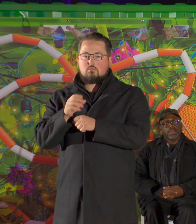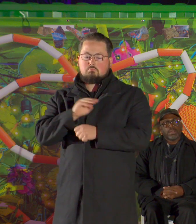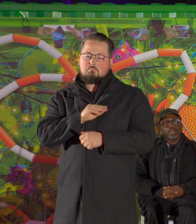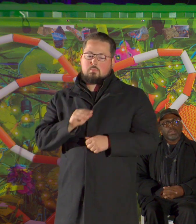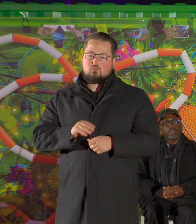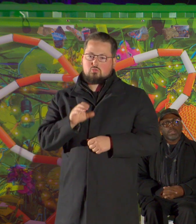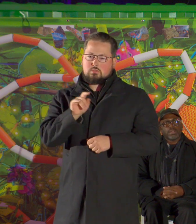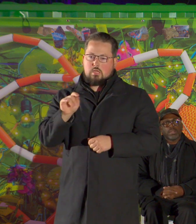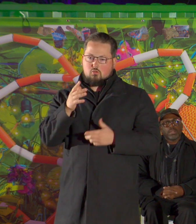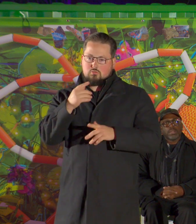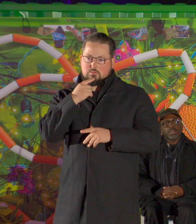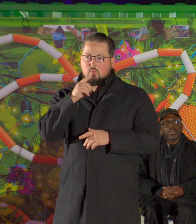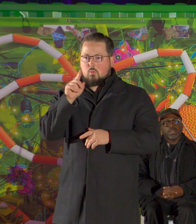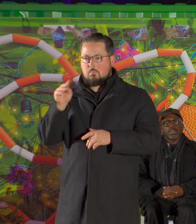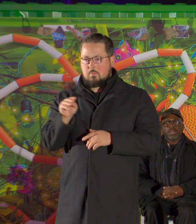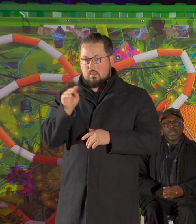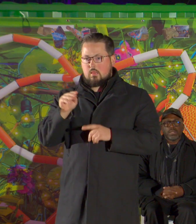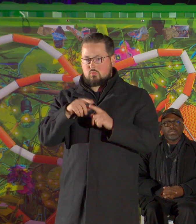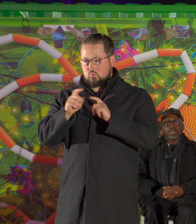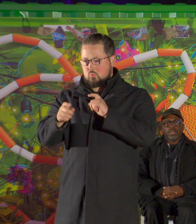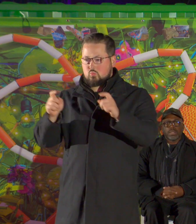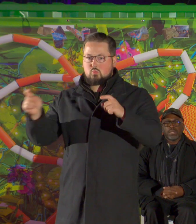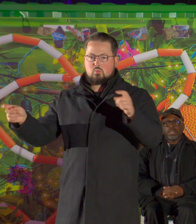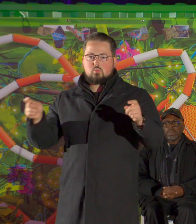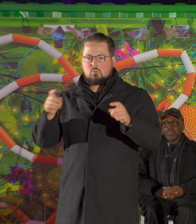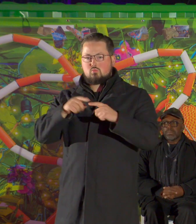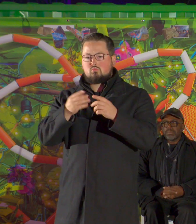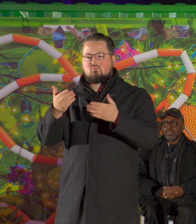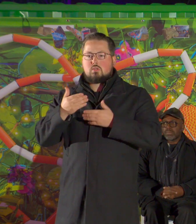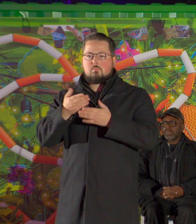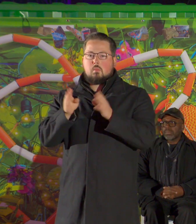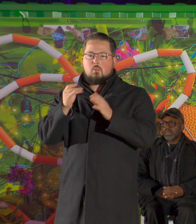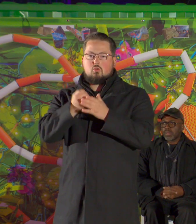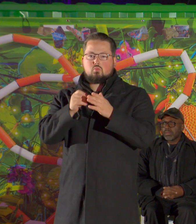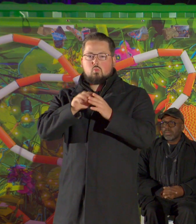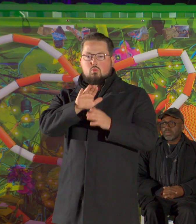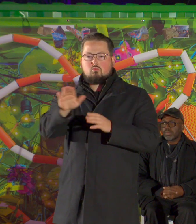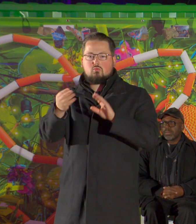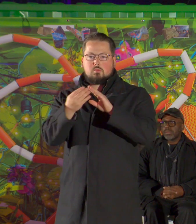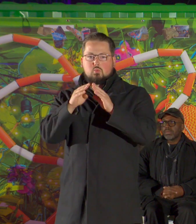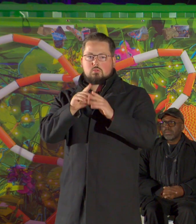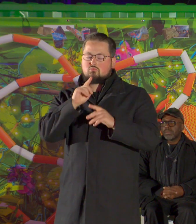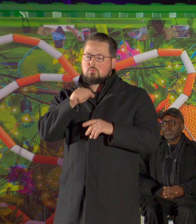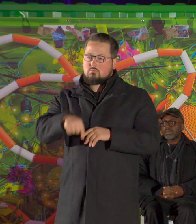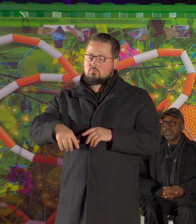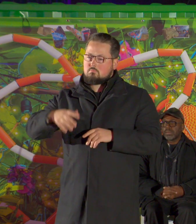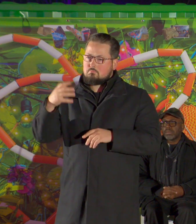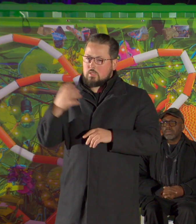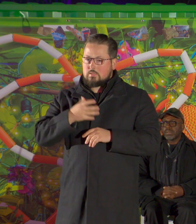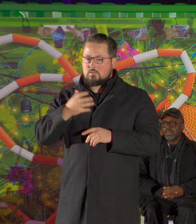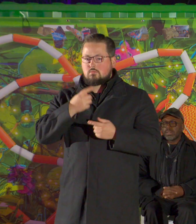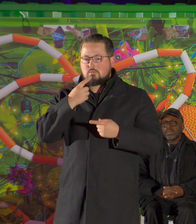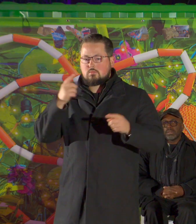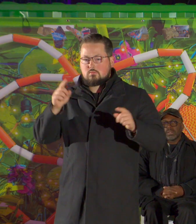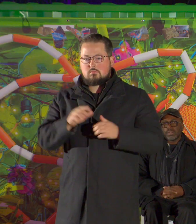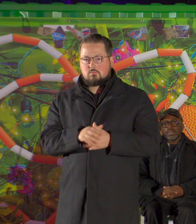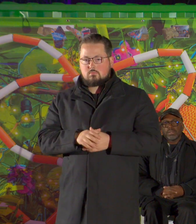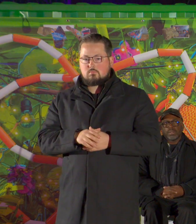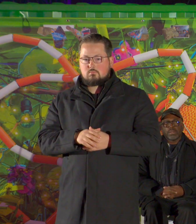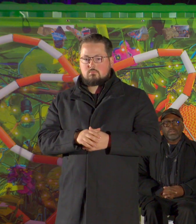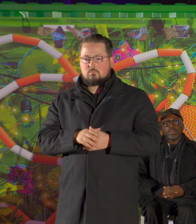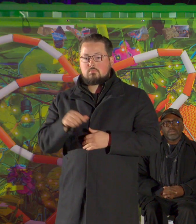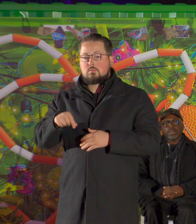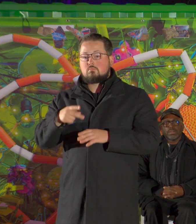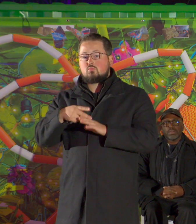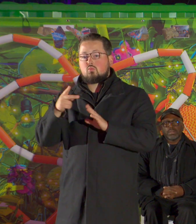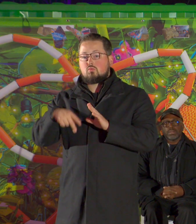Scott said, $1 million to bring public art to their communities. It's been an incredible success. The program